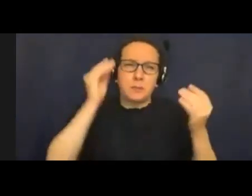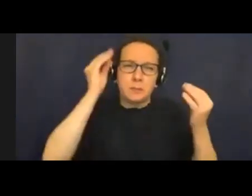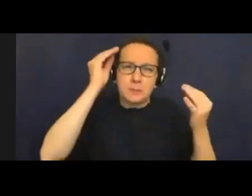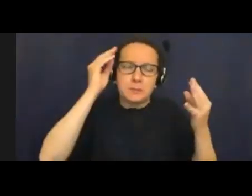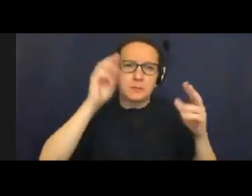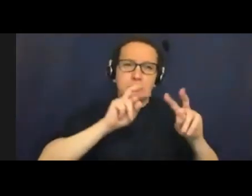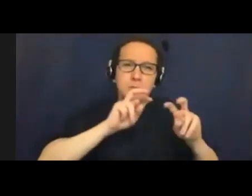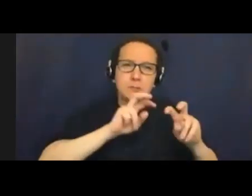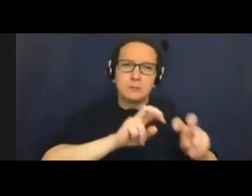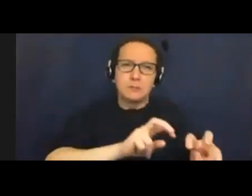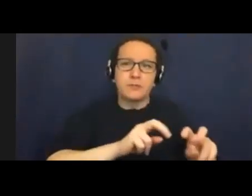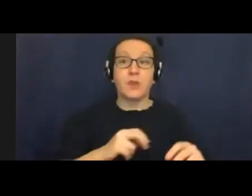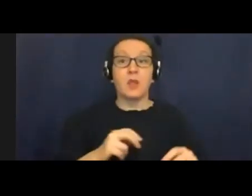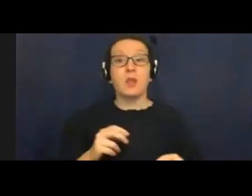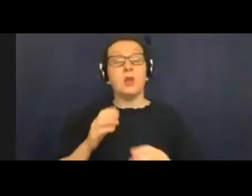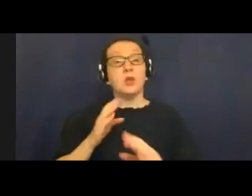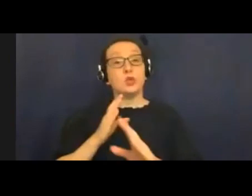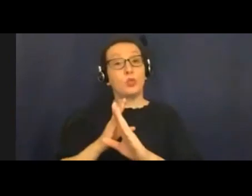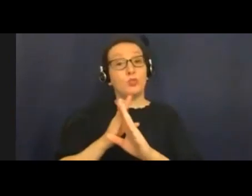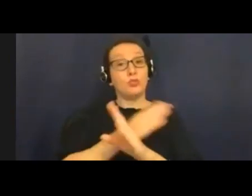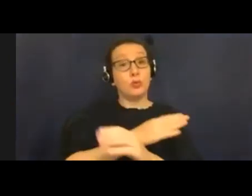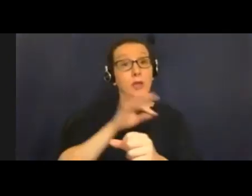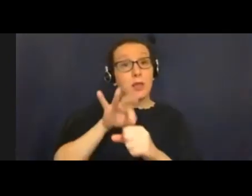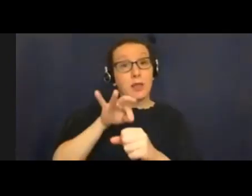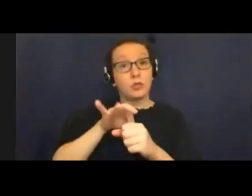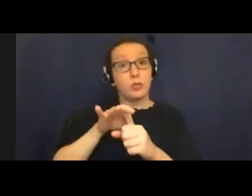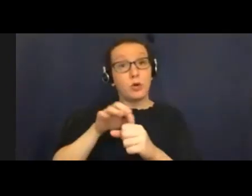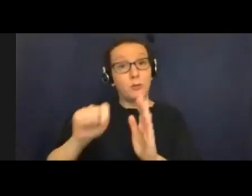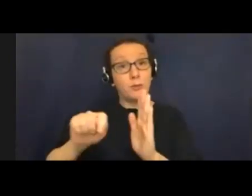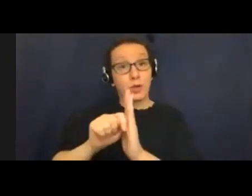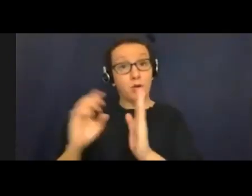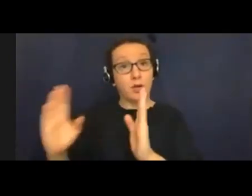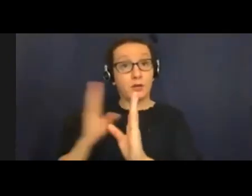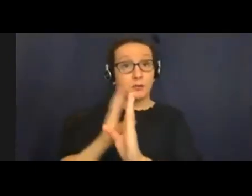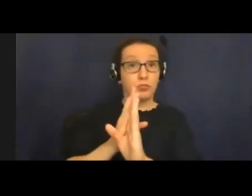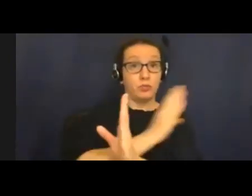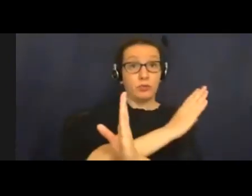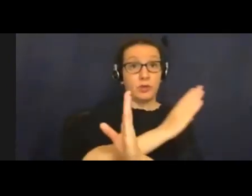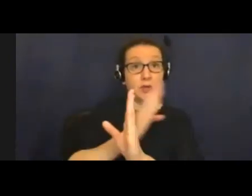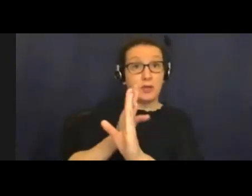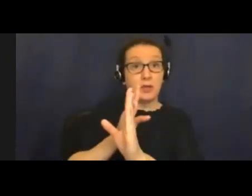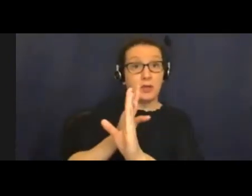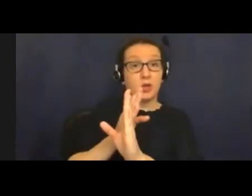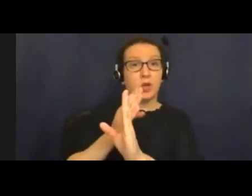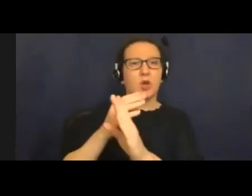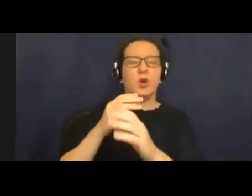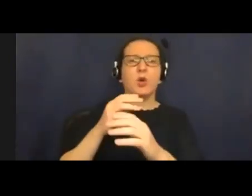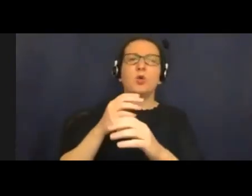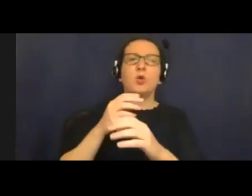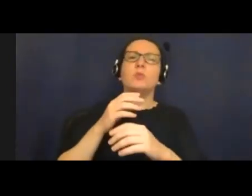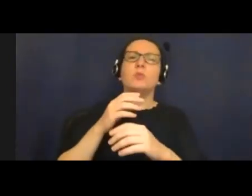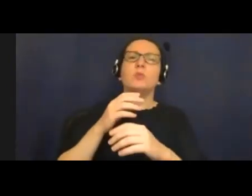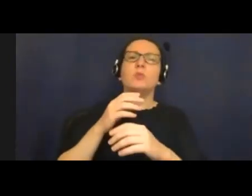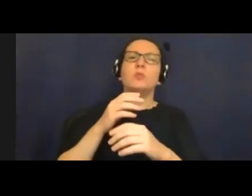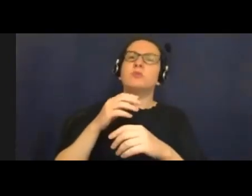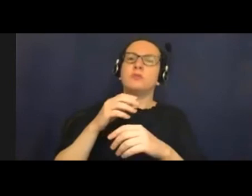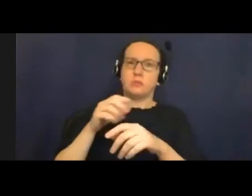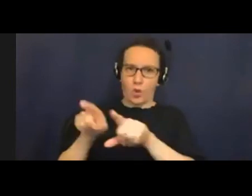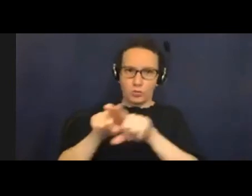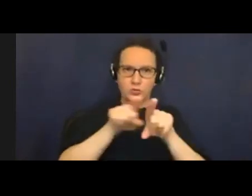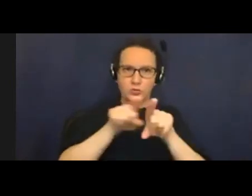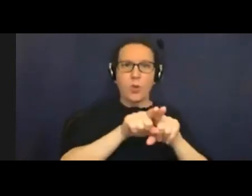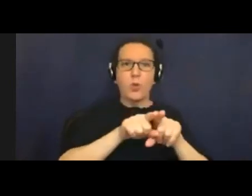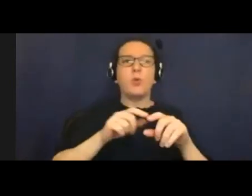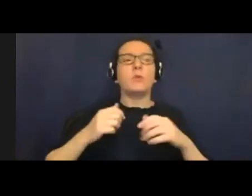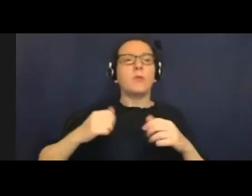the pre-electoral period, the issue of the campaign and how, for instance, to adapt campaign costs,